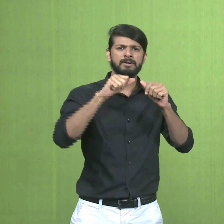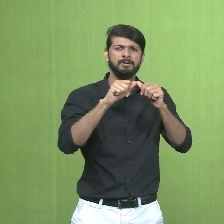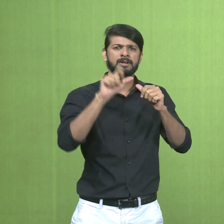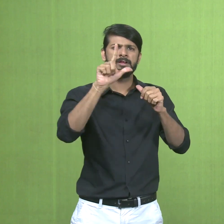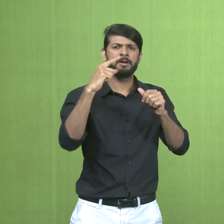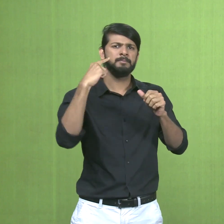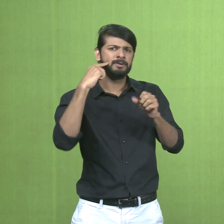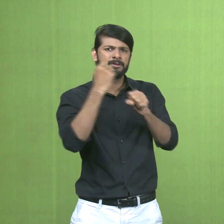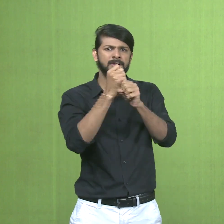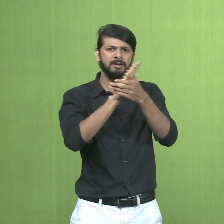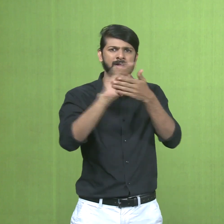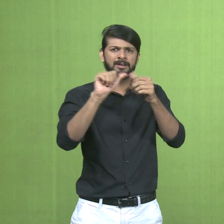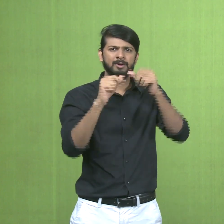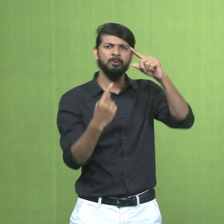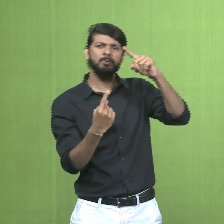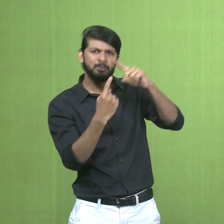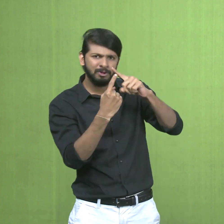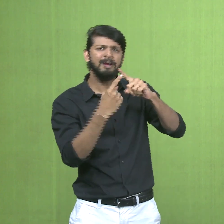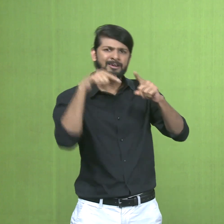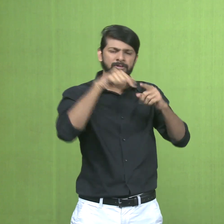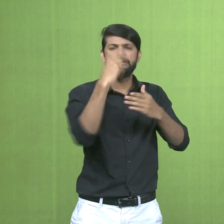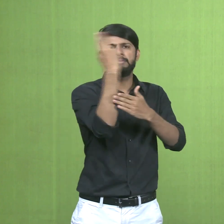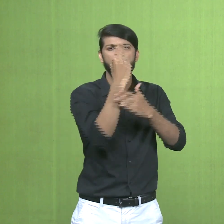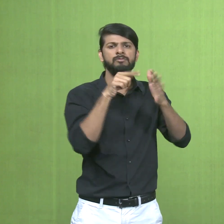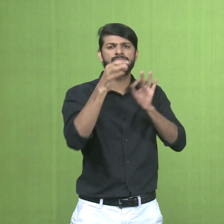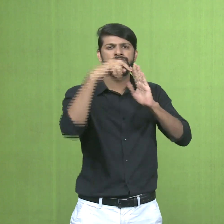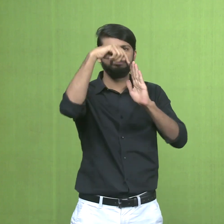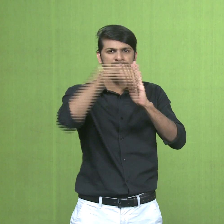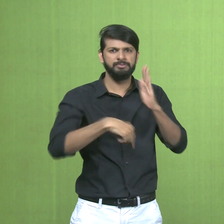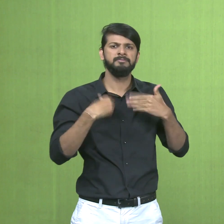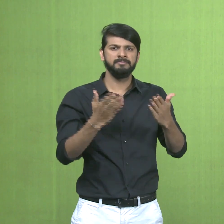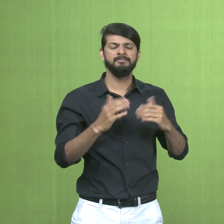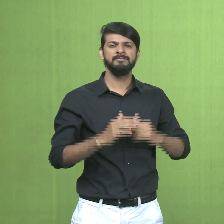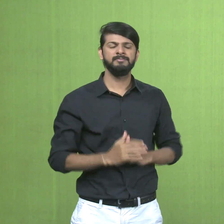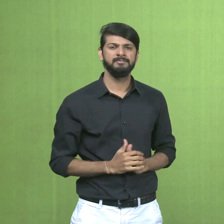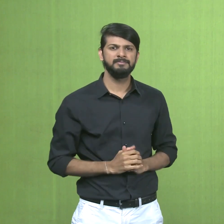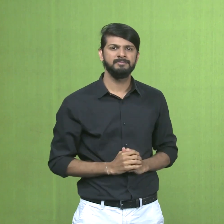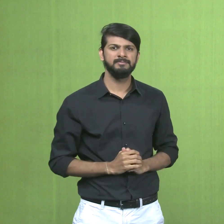The topic of this artwork is the Kalighat painting.